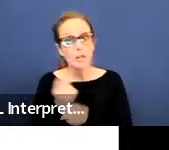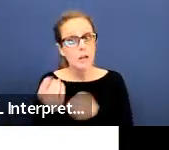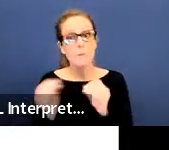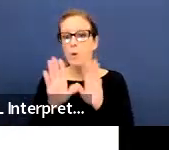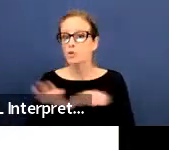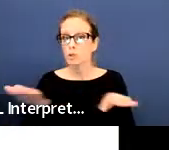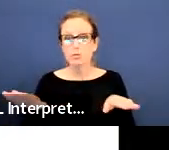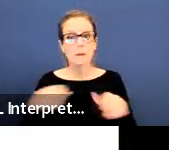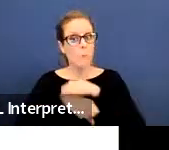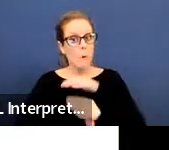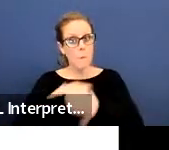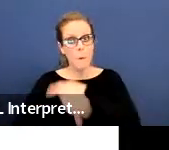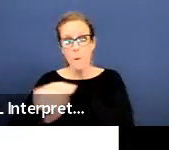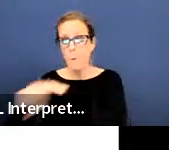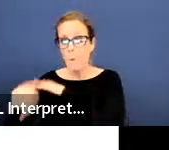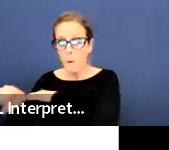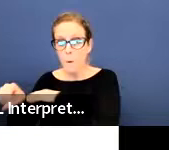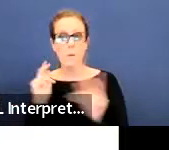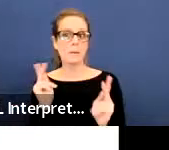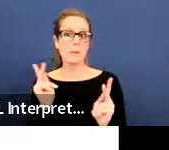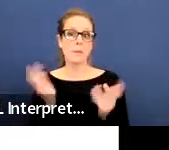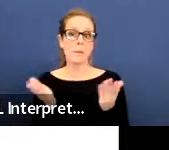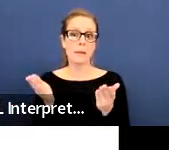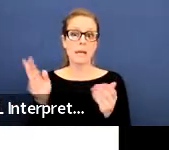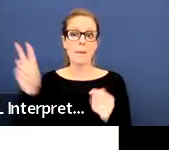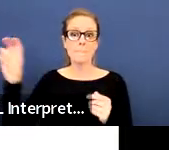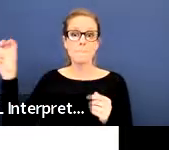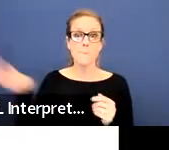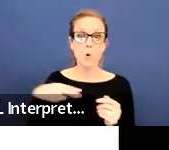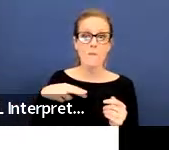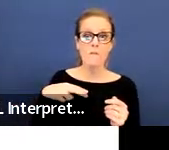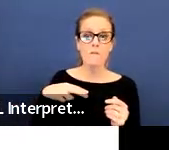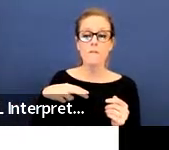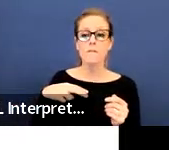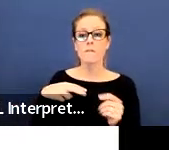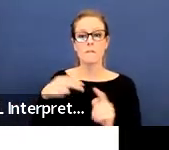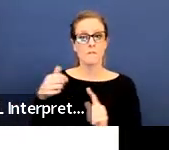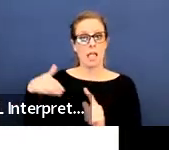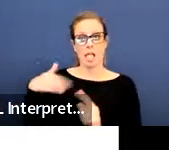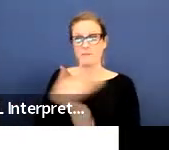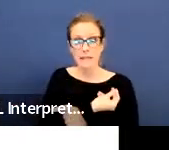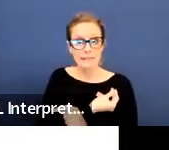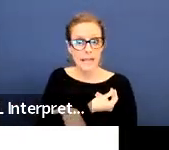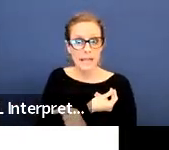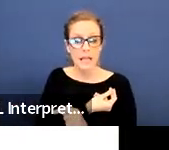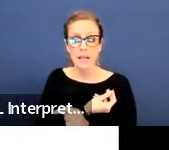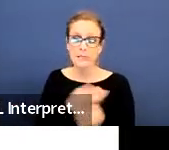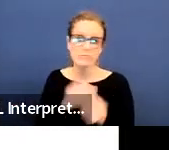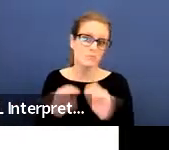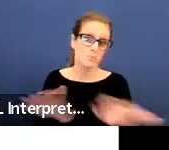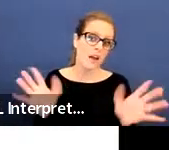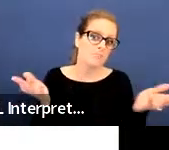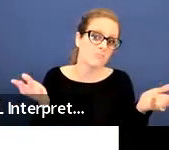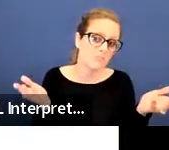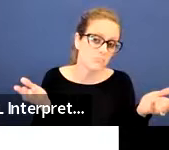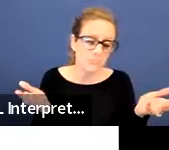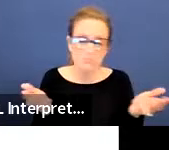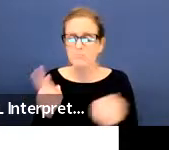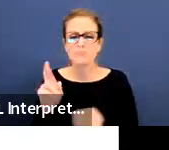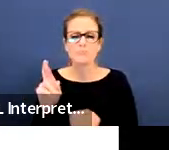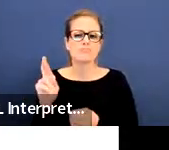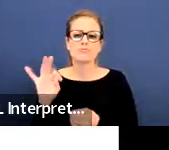our populations, or people may be moving in who may not have been vaccinated. So that risk will be